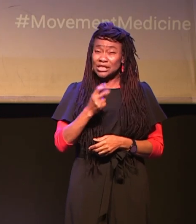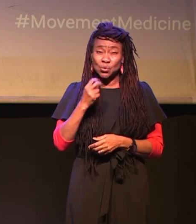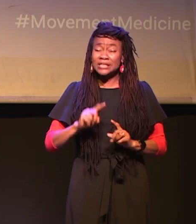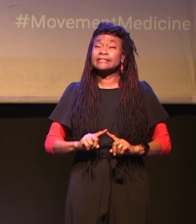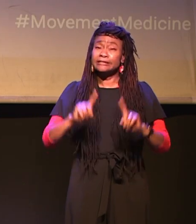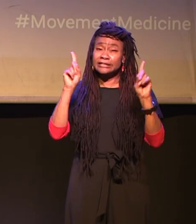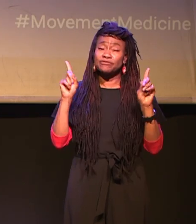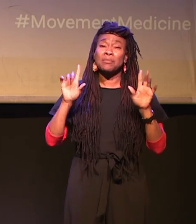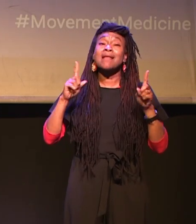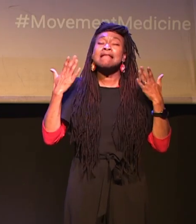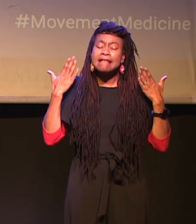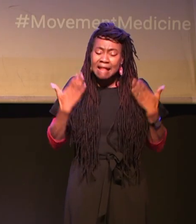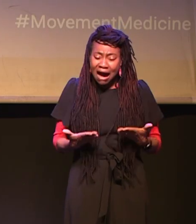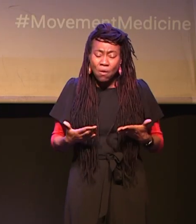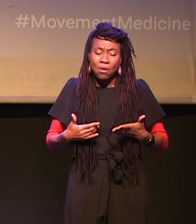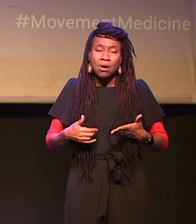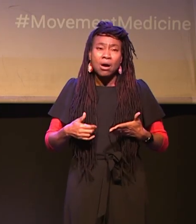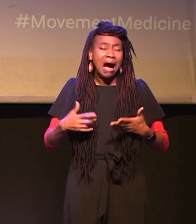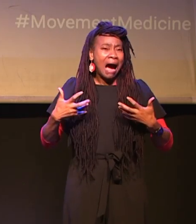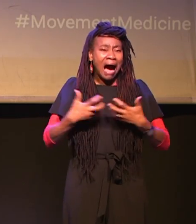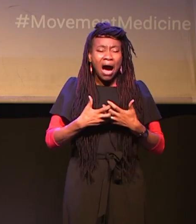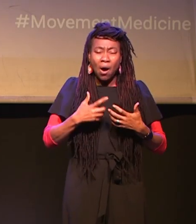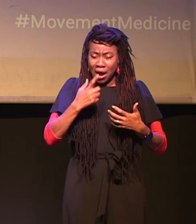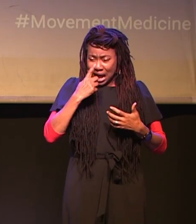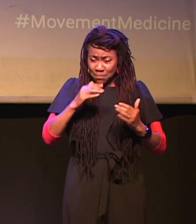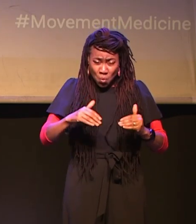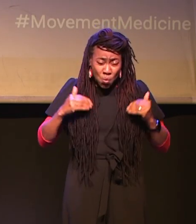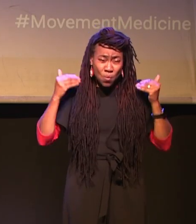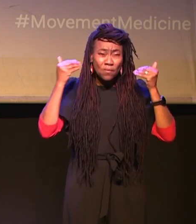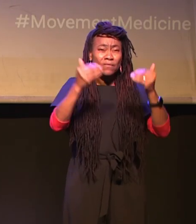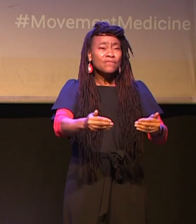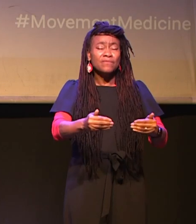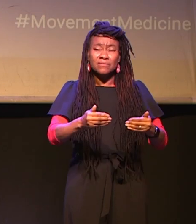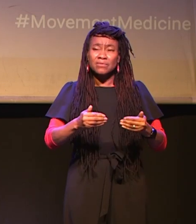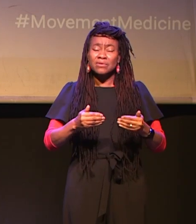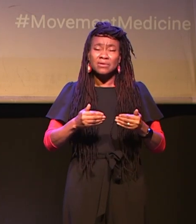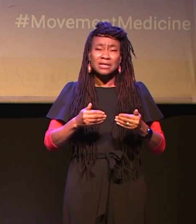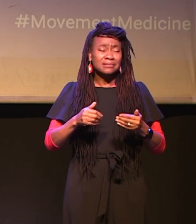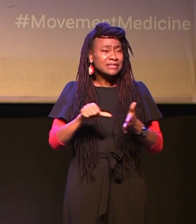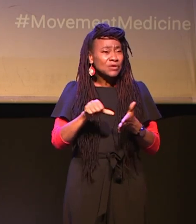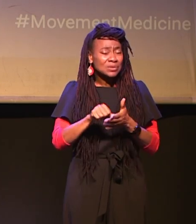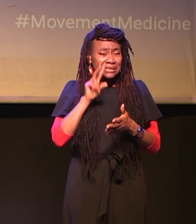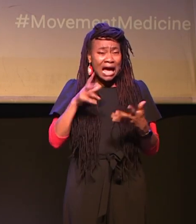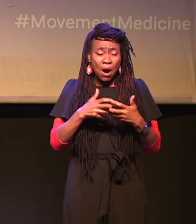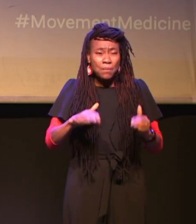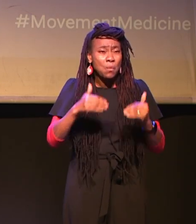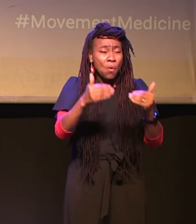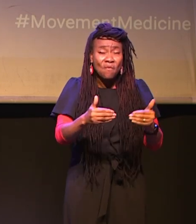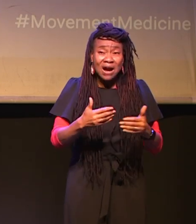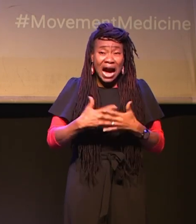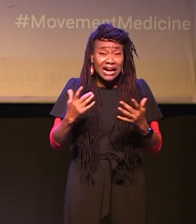it actually is hard to see our way clear. So just if you have any thoughts on that.